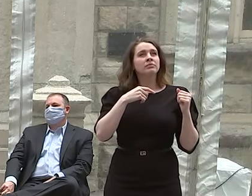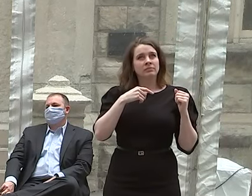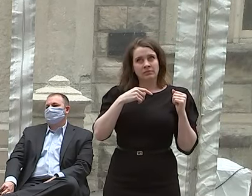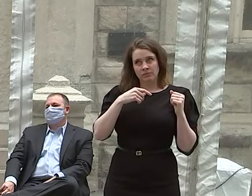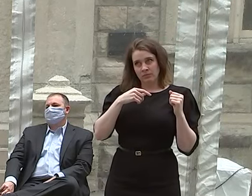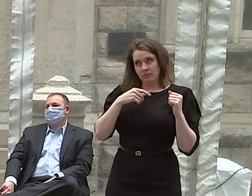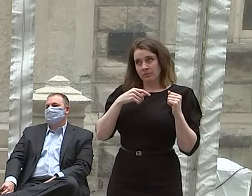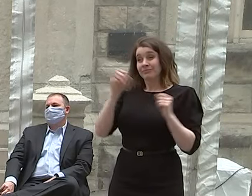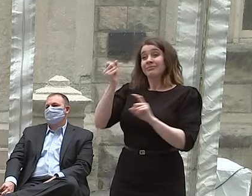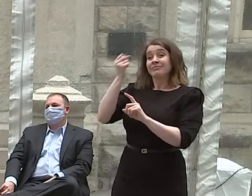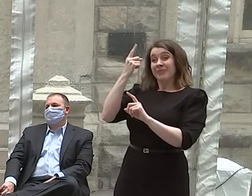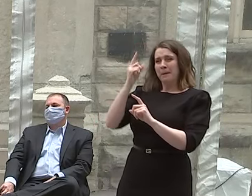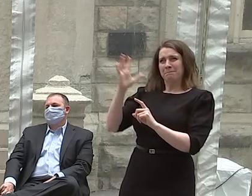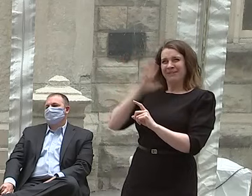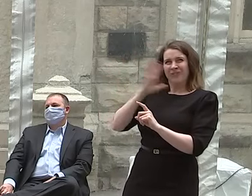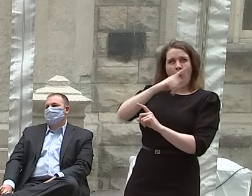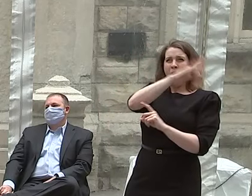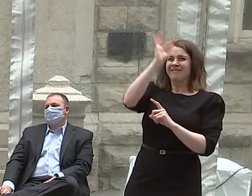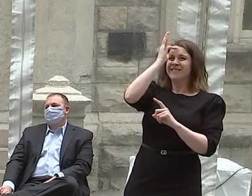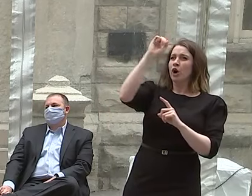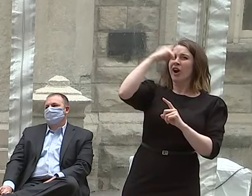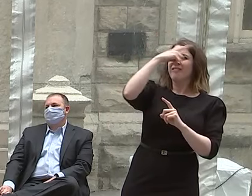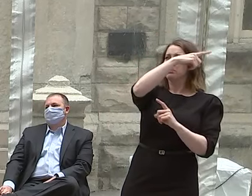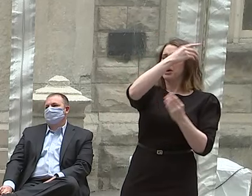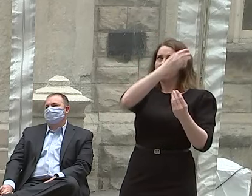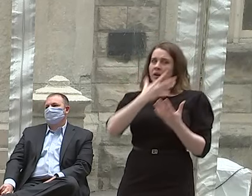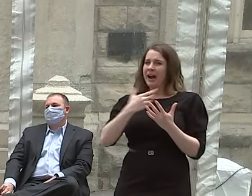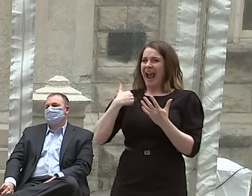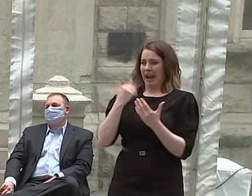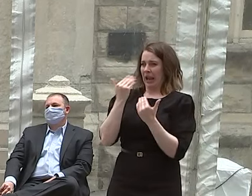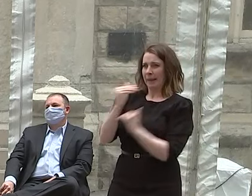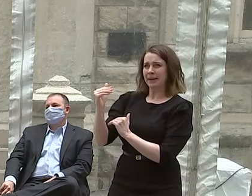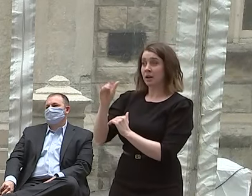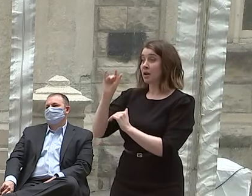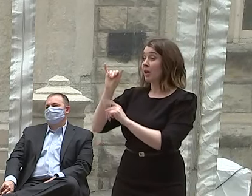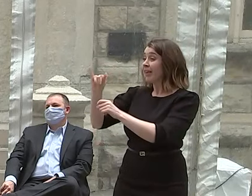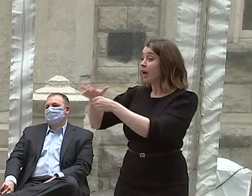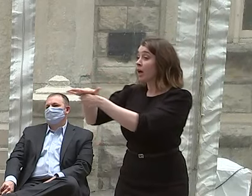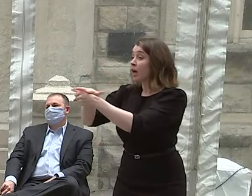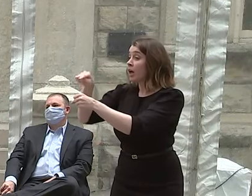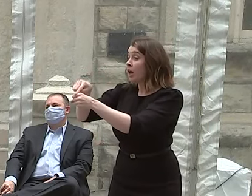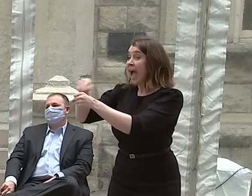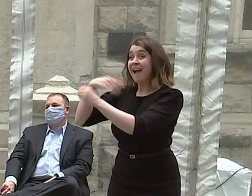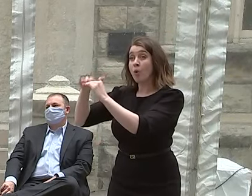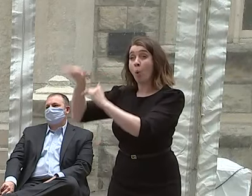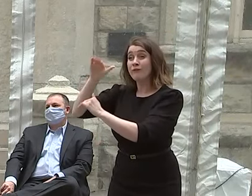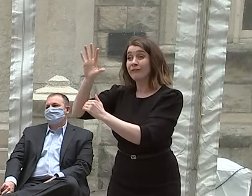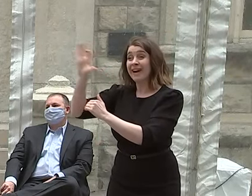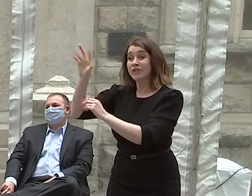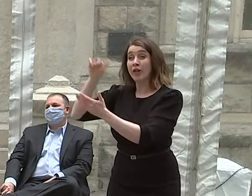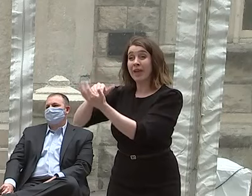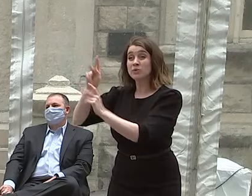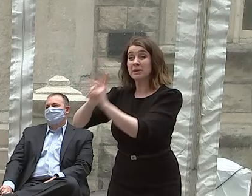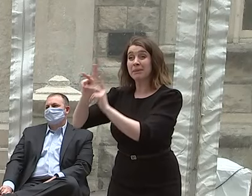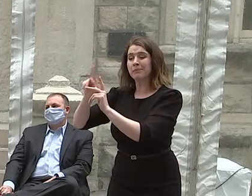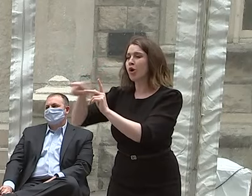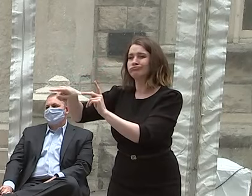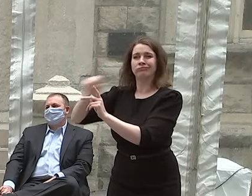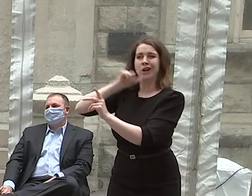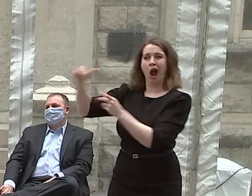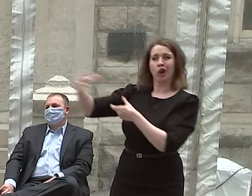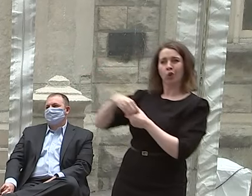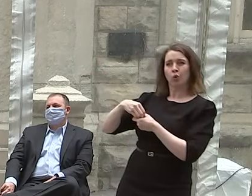or more population. I'm hearing from mayors all across the region that say, we got left out. That can't be. They're a vital part of the region as